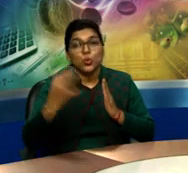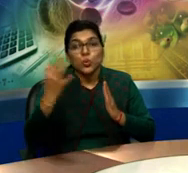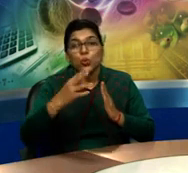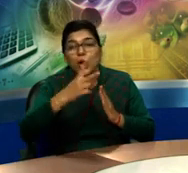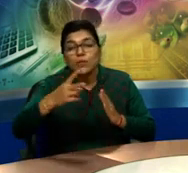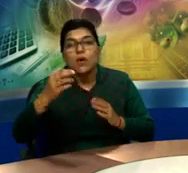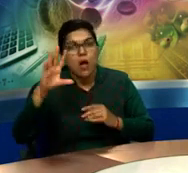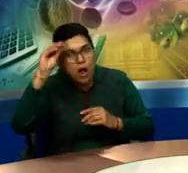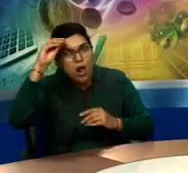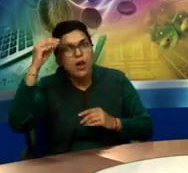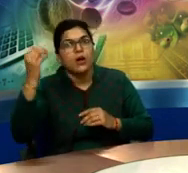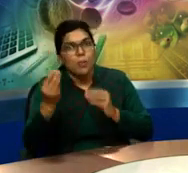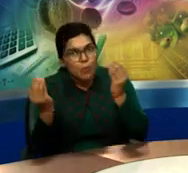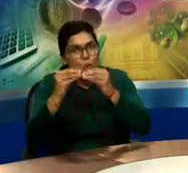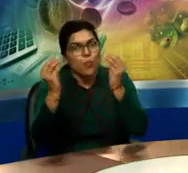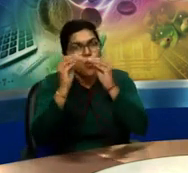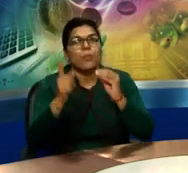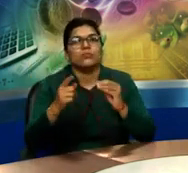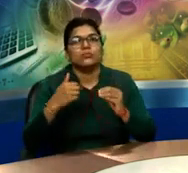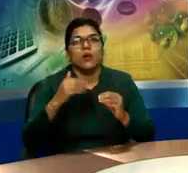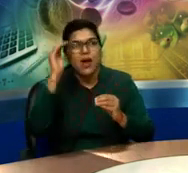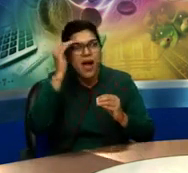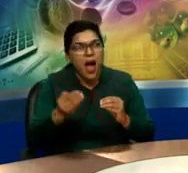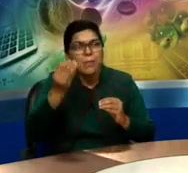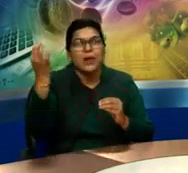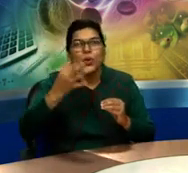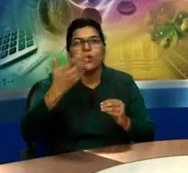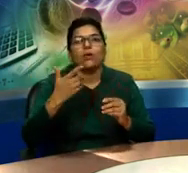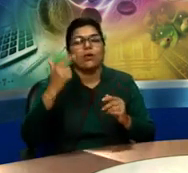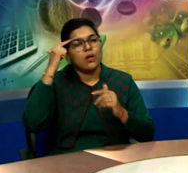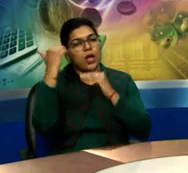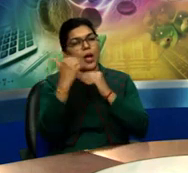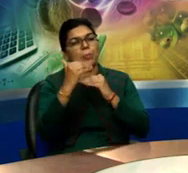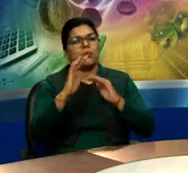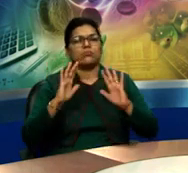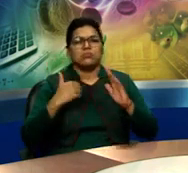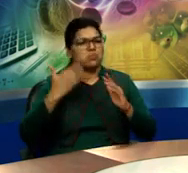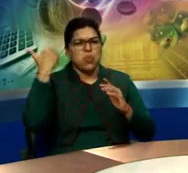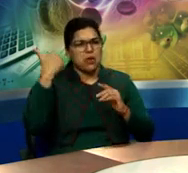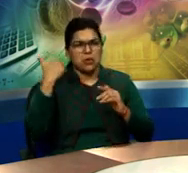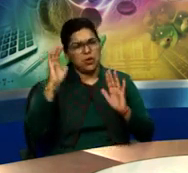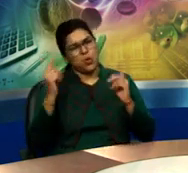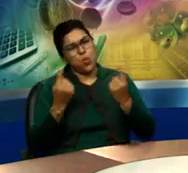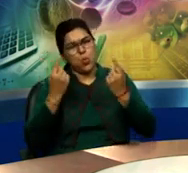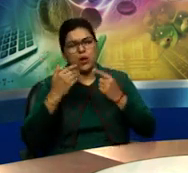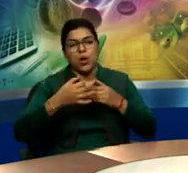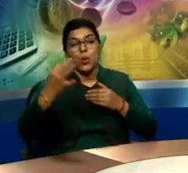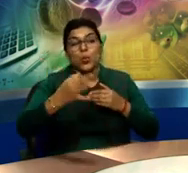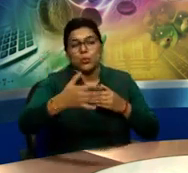topic is we have to be prepared to learn more and update yourself. We should not keep ourselves